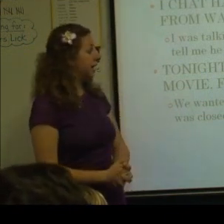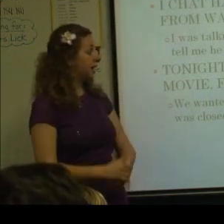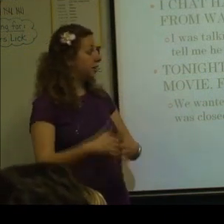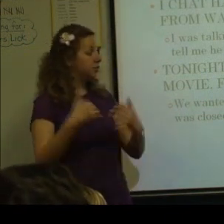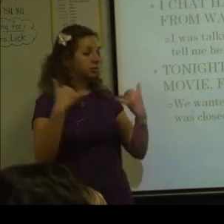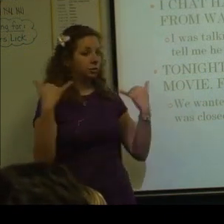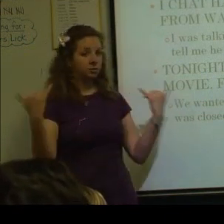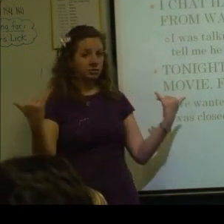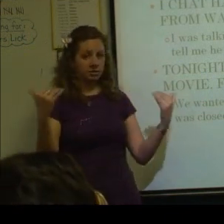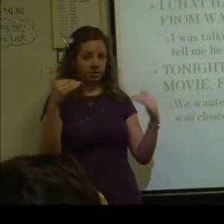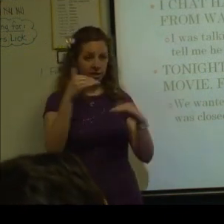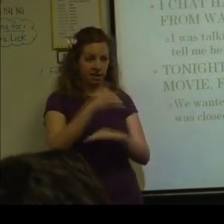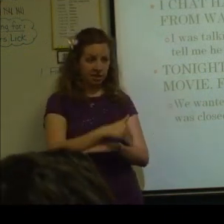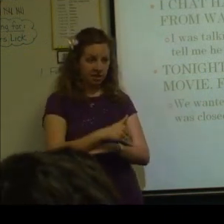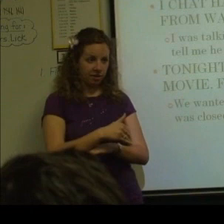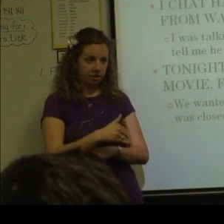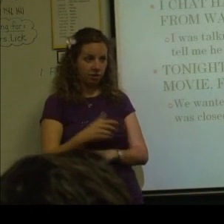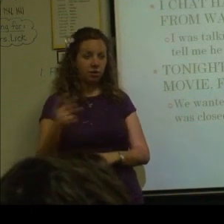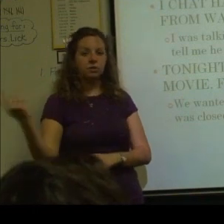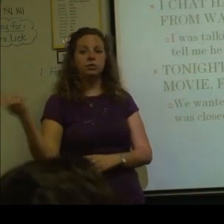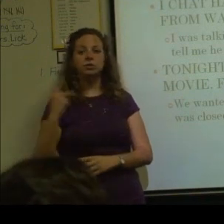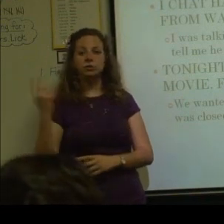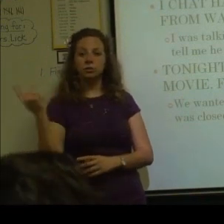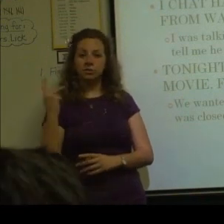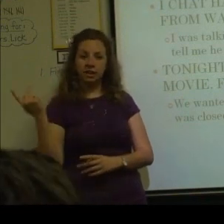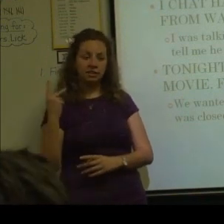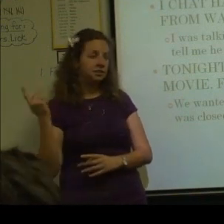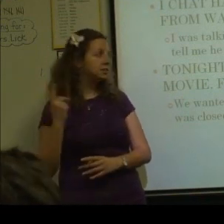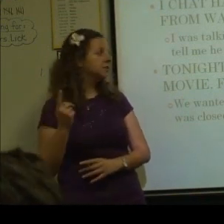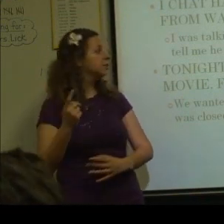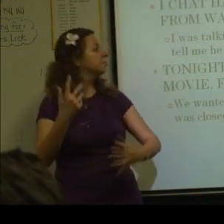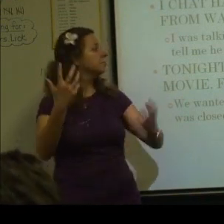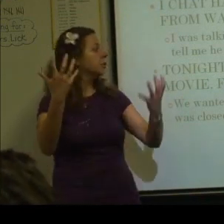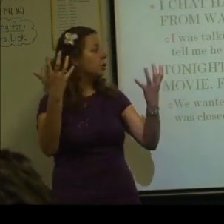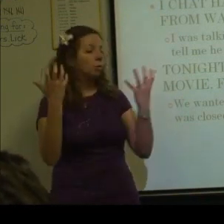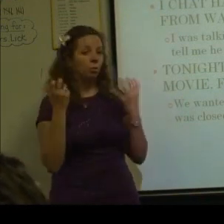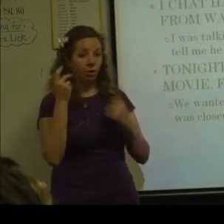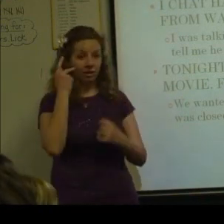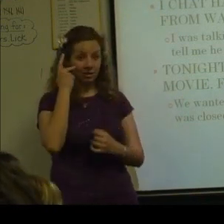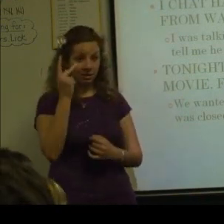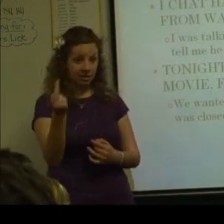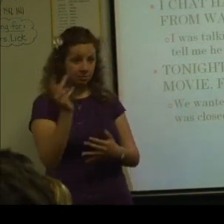Okay, so tonight, the two of us want to see a